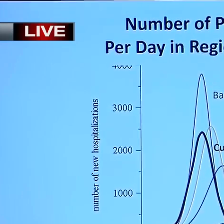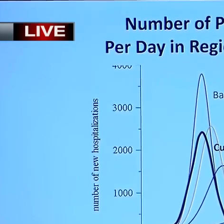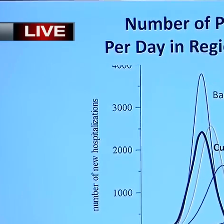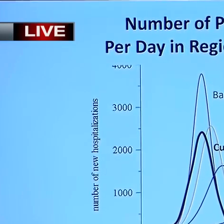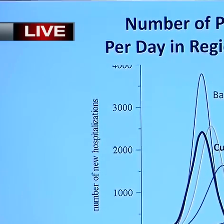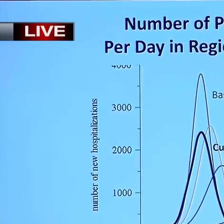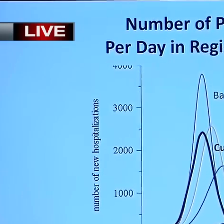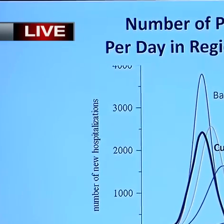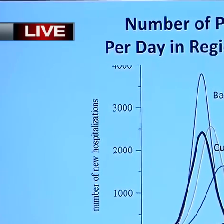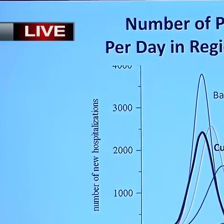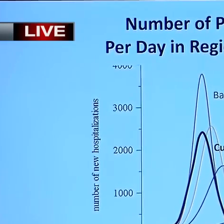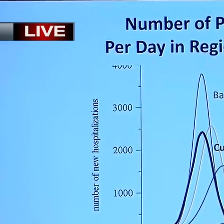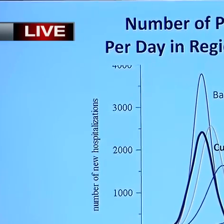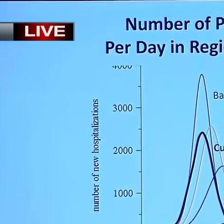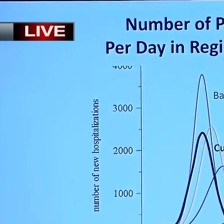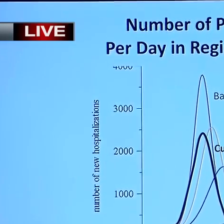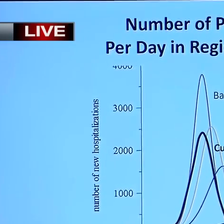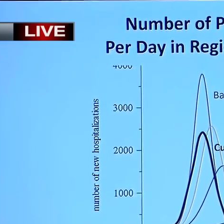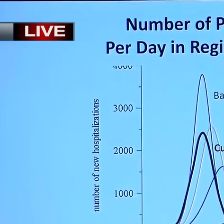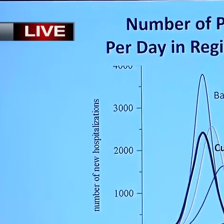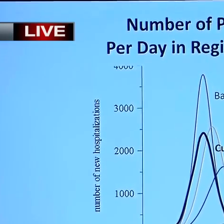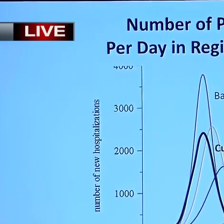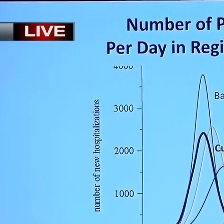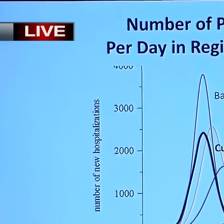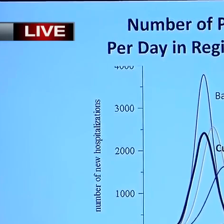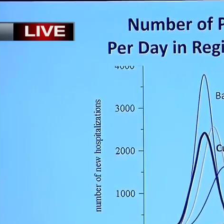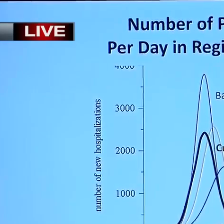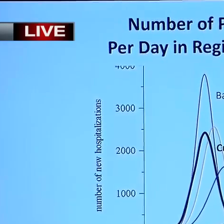with somebody with COVID-19. We know from